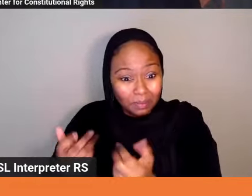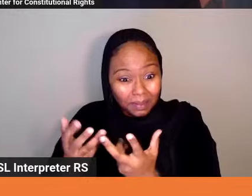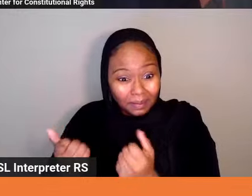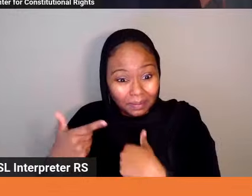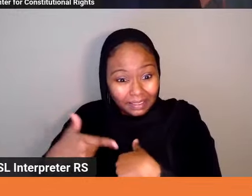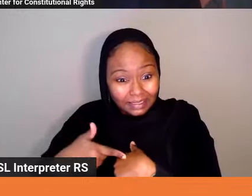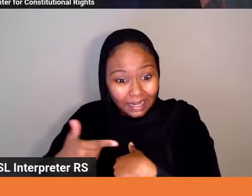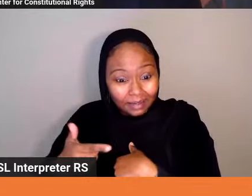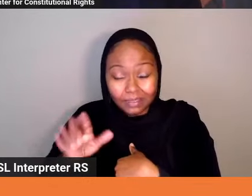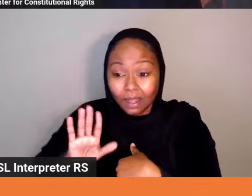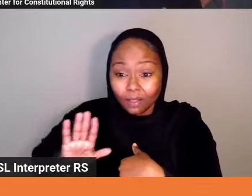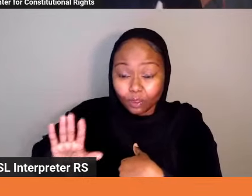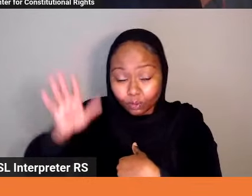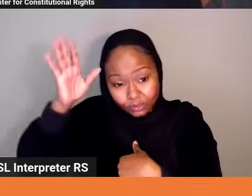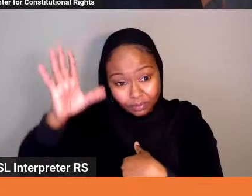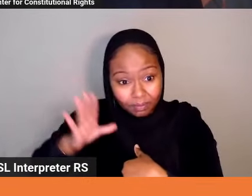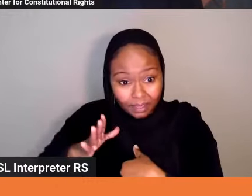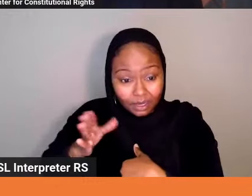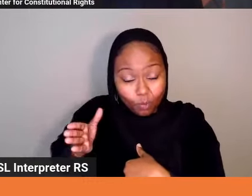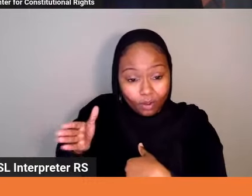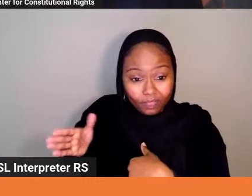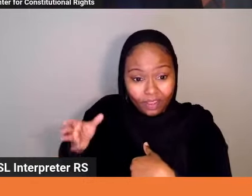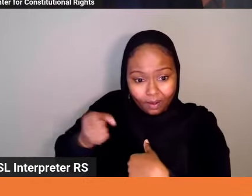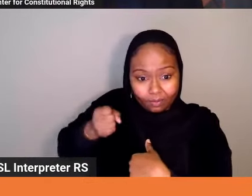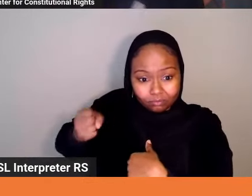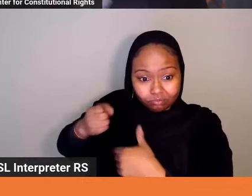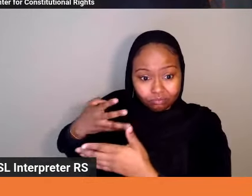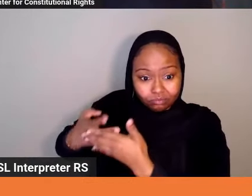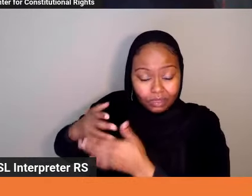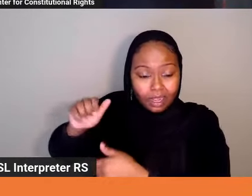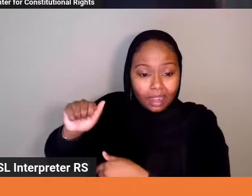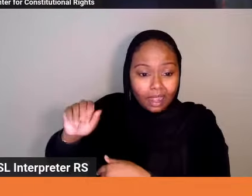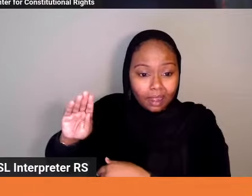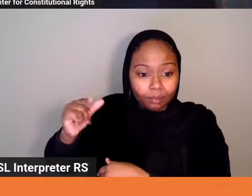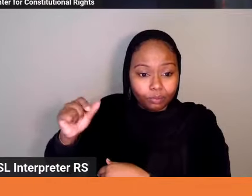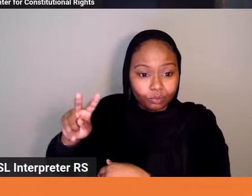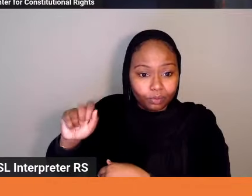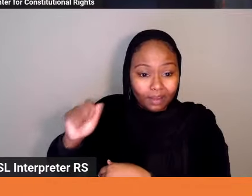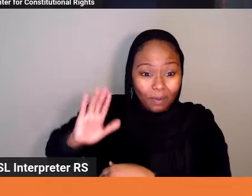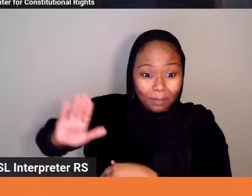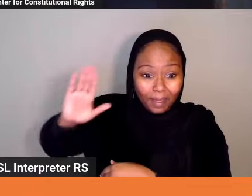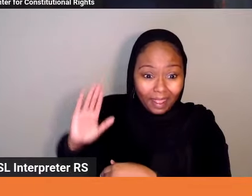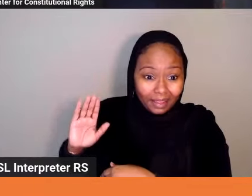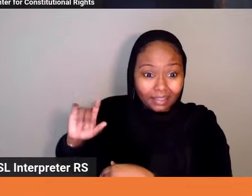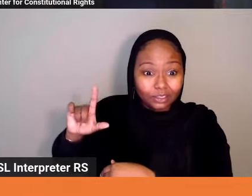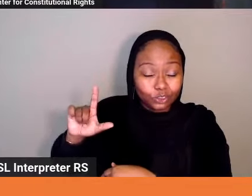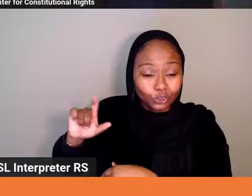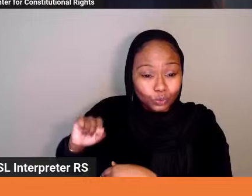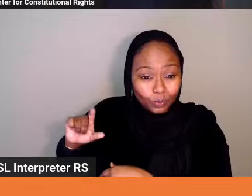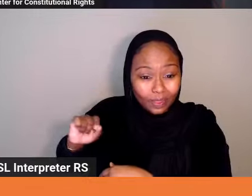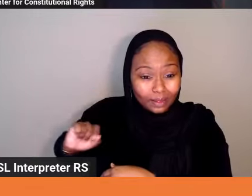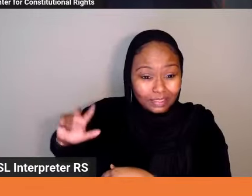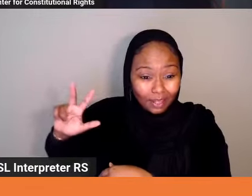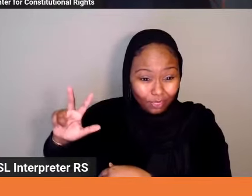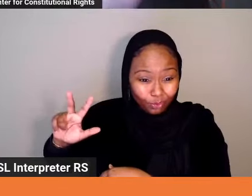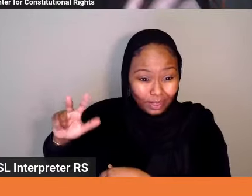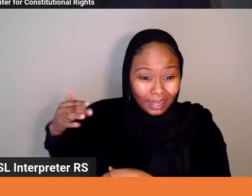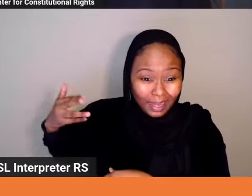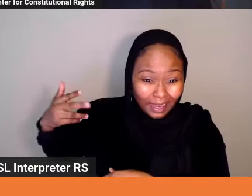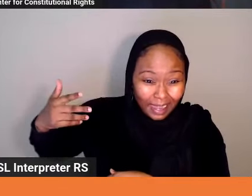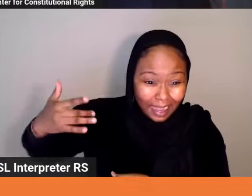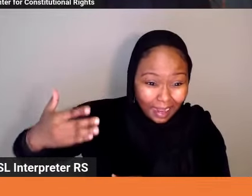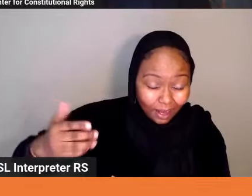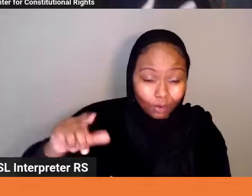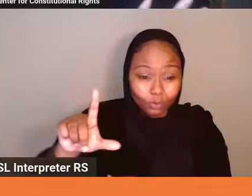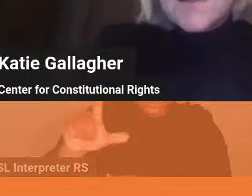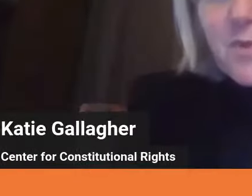held in Abu Ghraib back in 2003. And here we are in 2024. And to be asking them to go